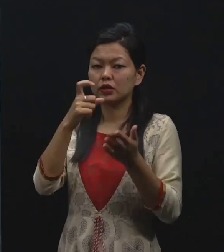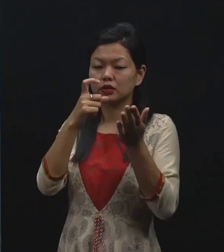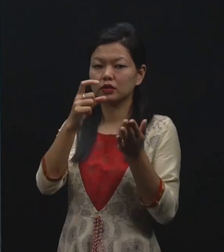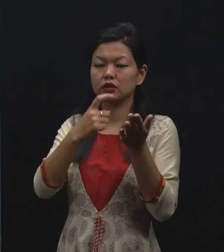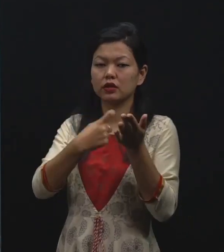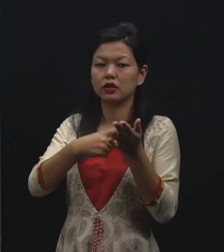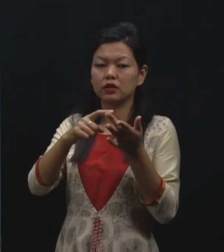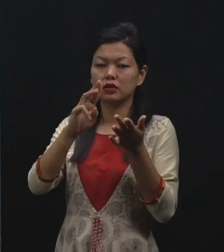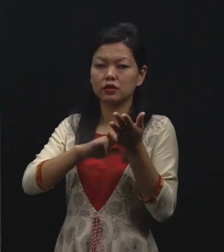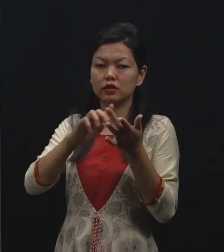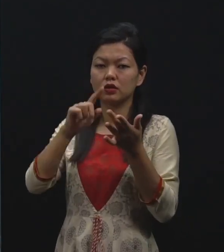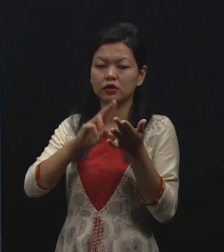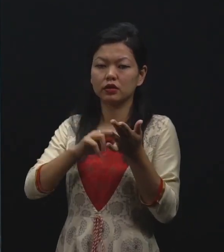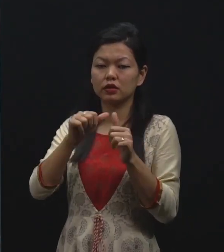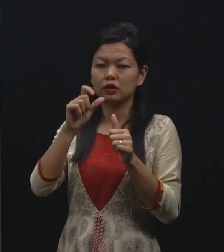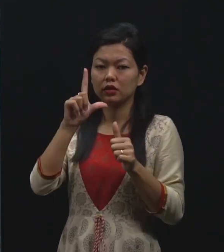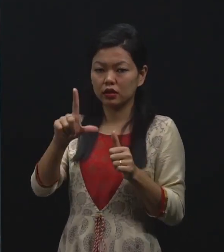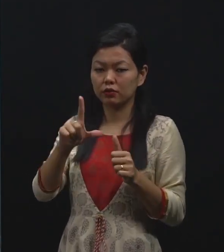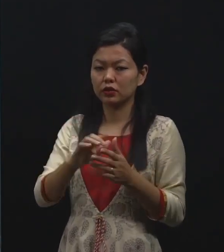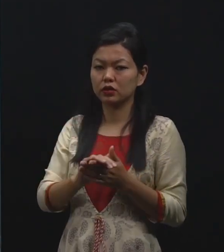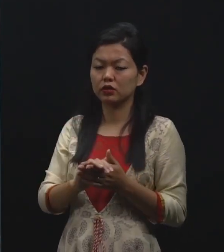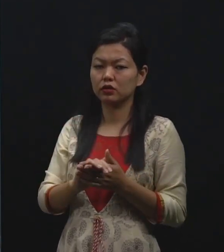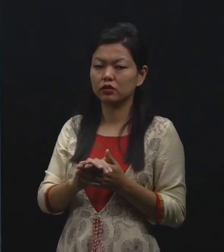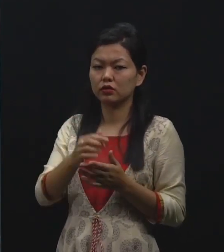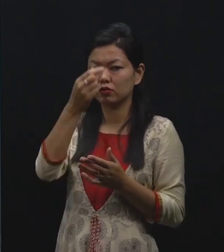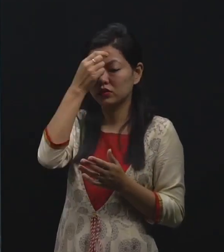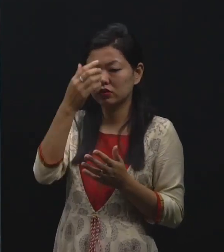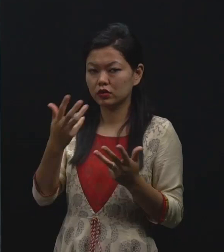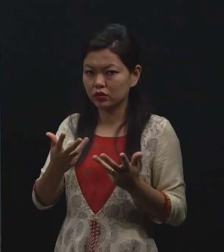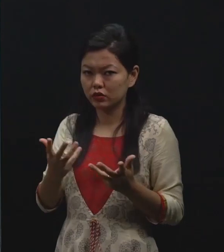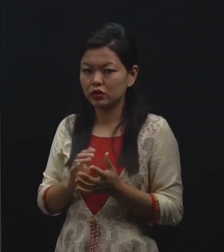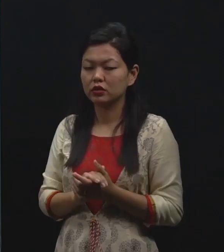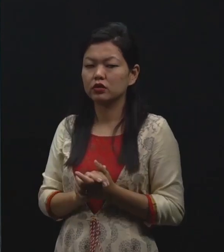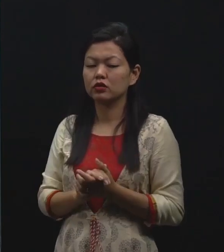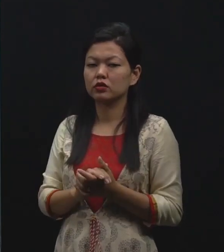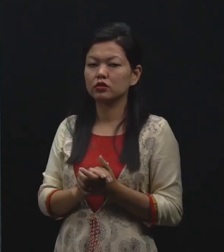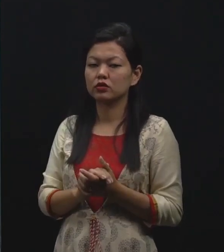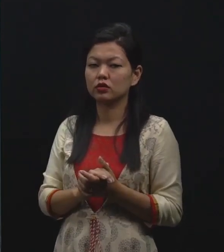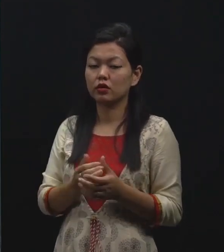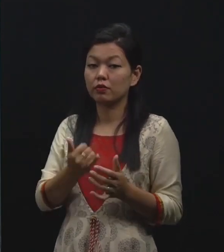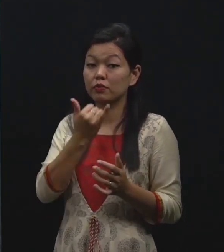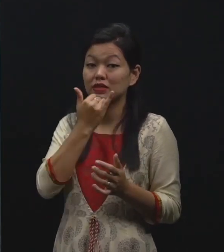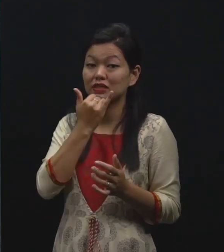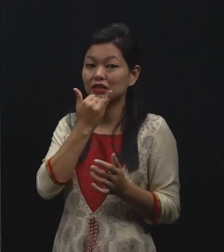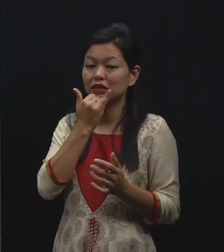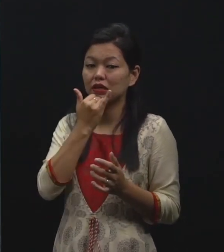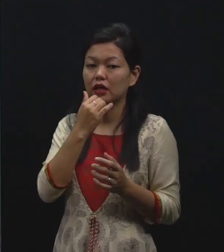wrong, something wrong that has been done to the entire society. Okay, so here in these